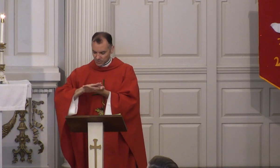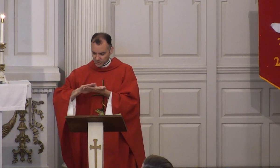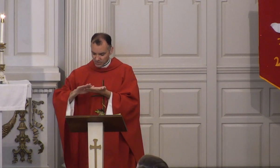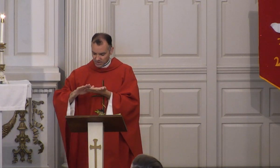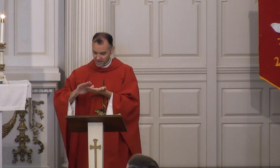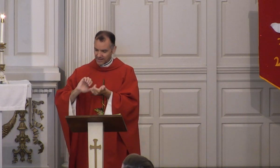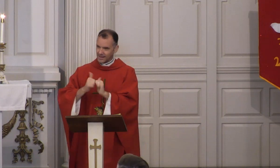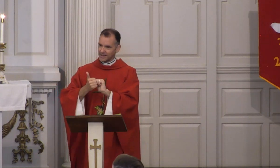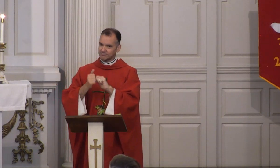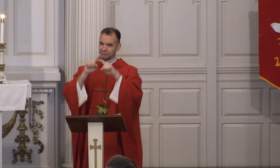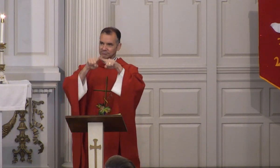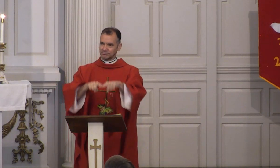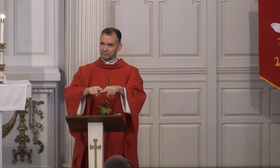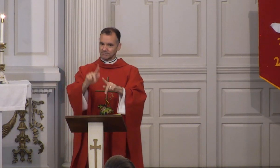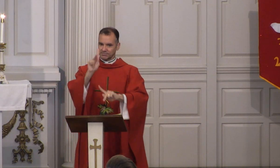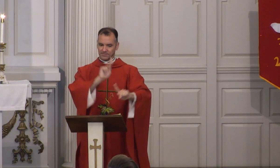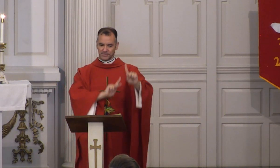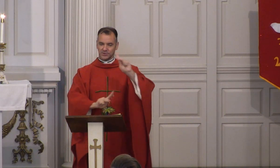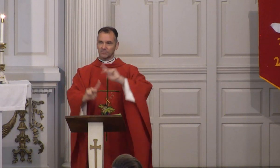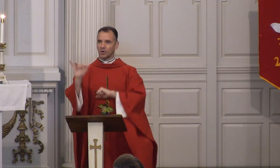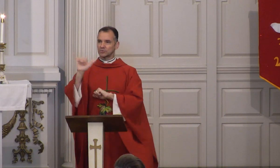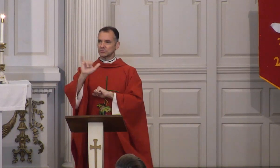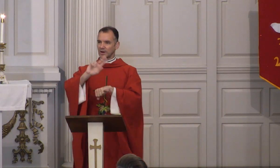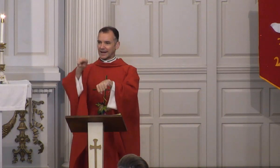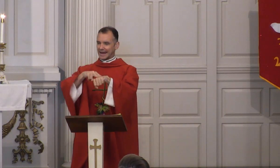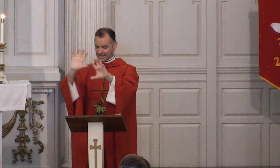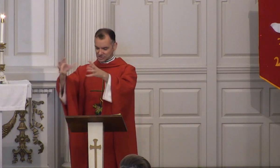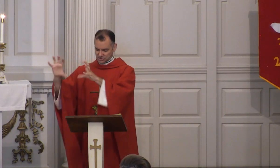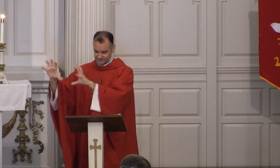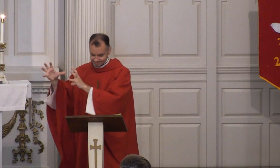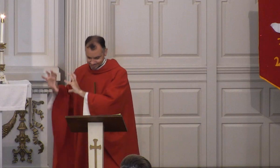every people and nation,